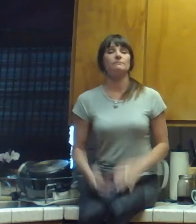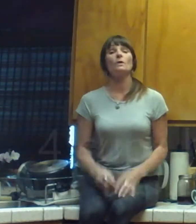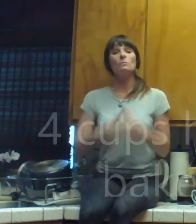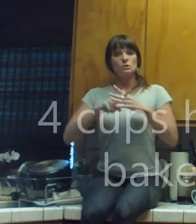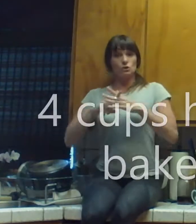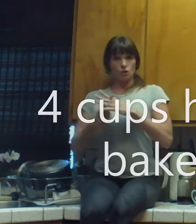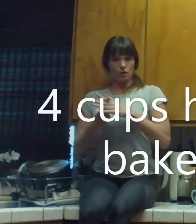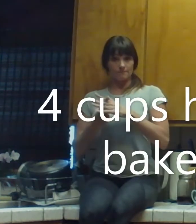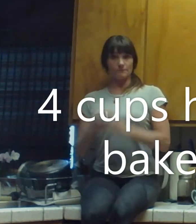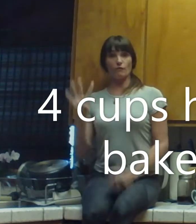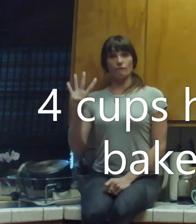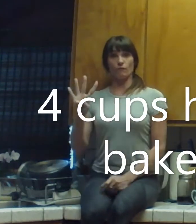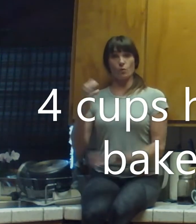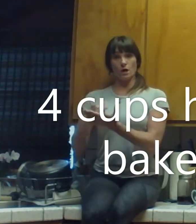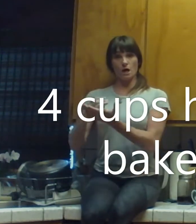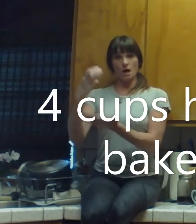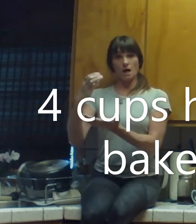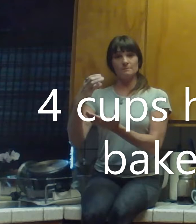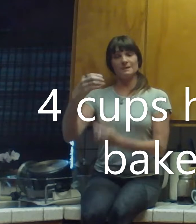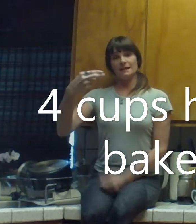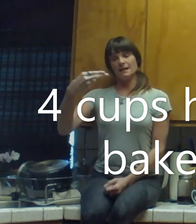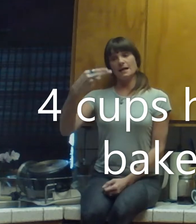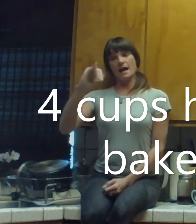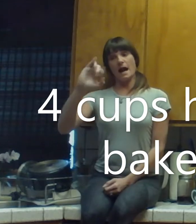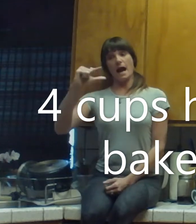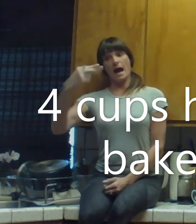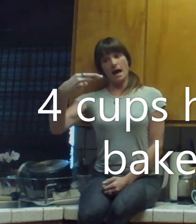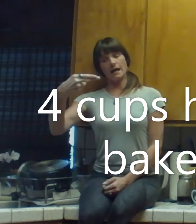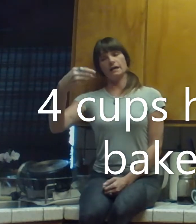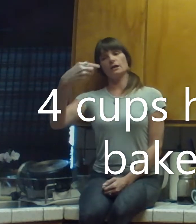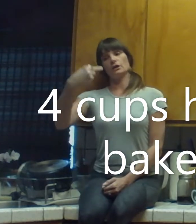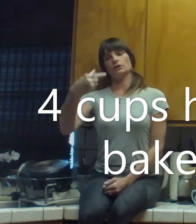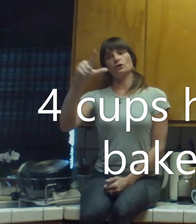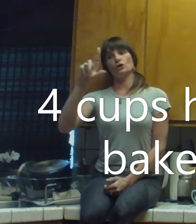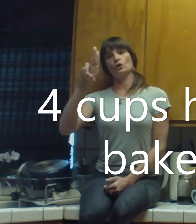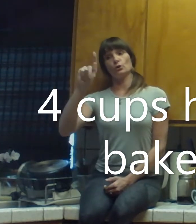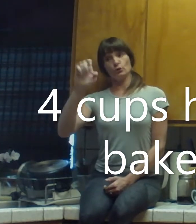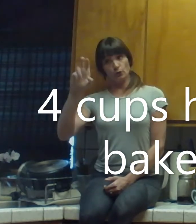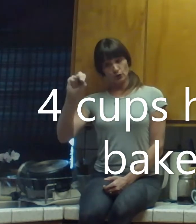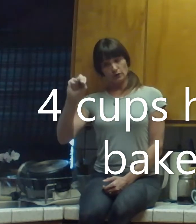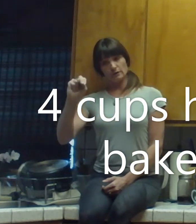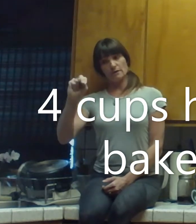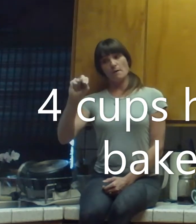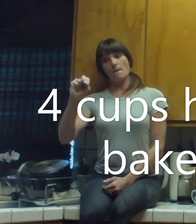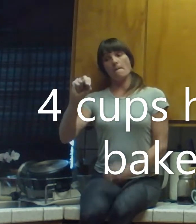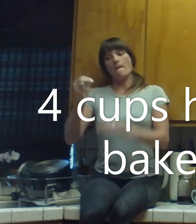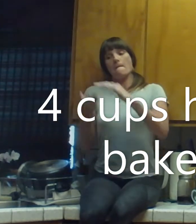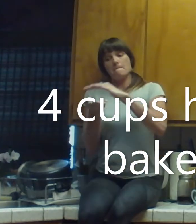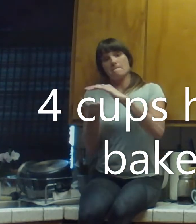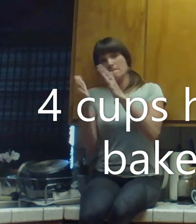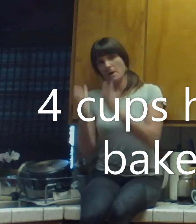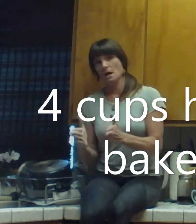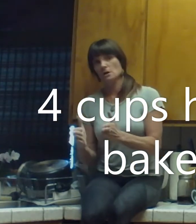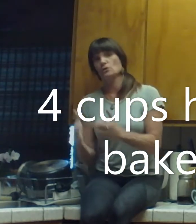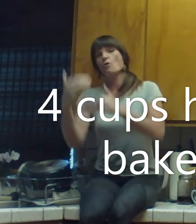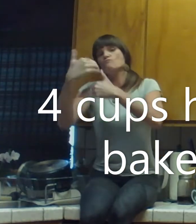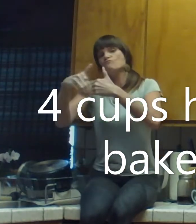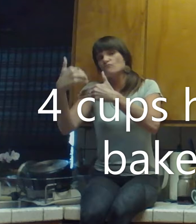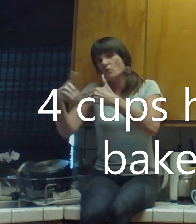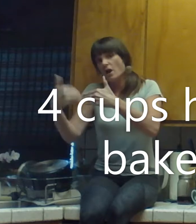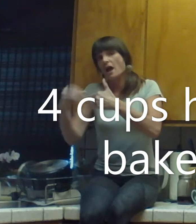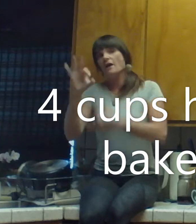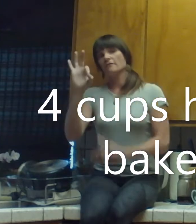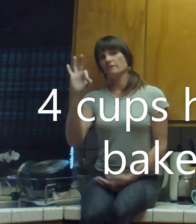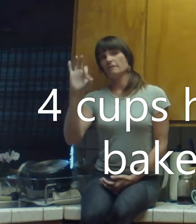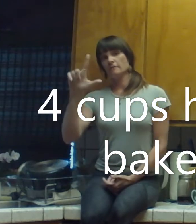4 cups of high gluten baker's bread flour.